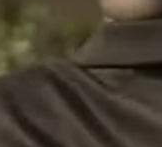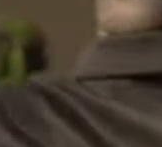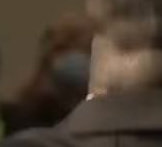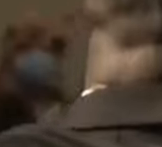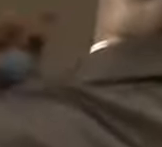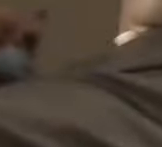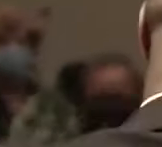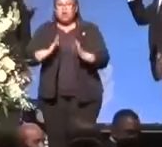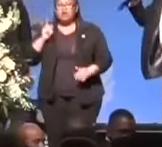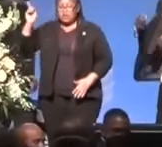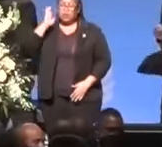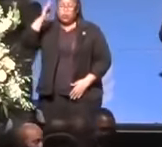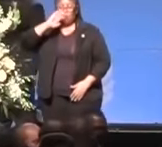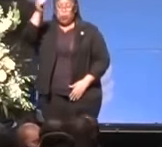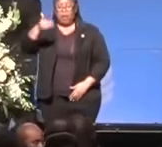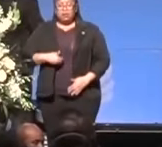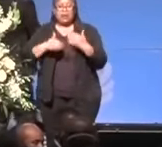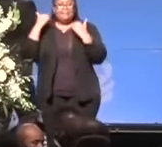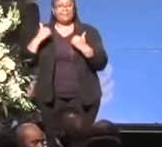heal.